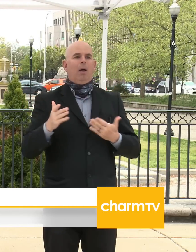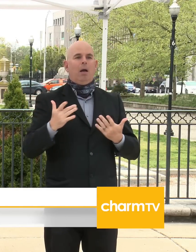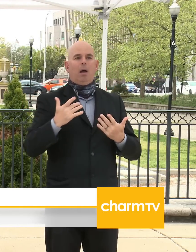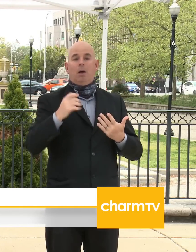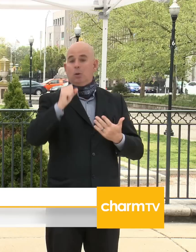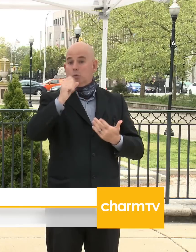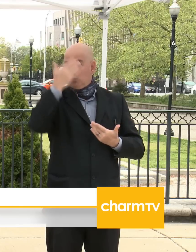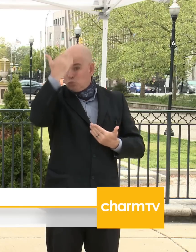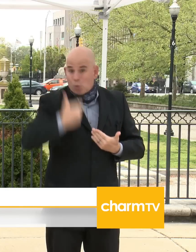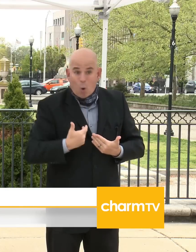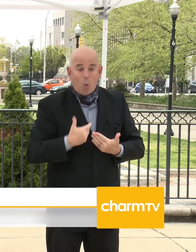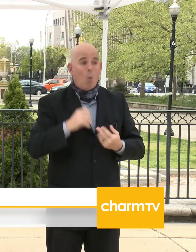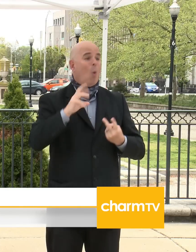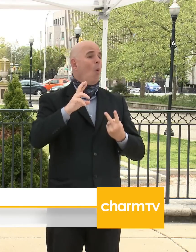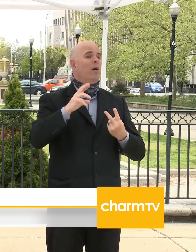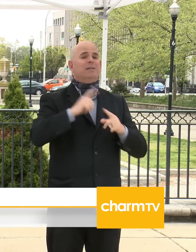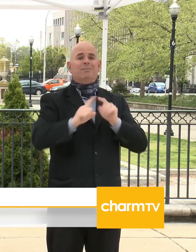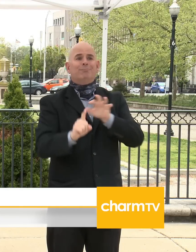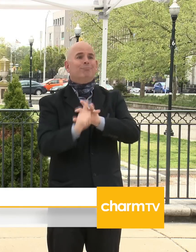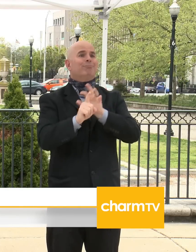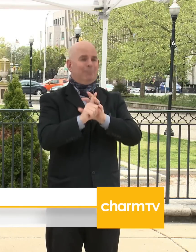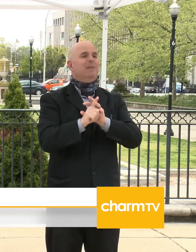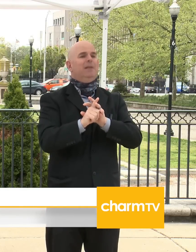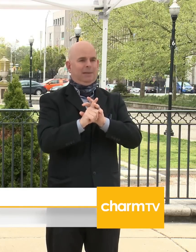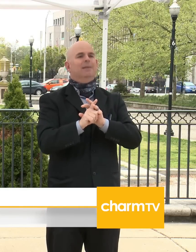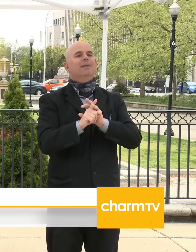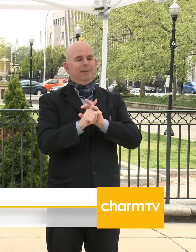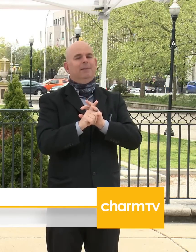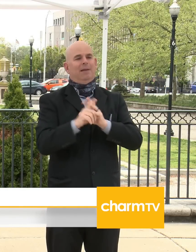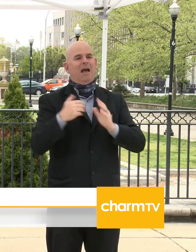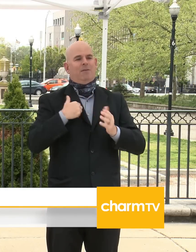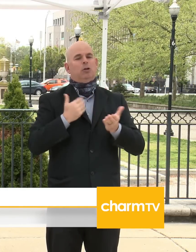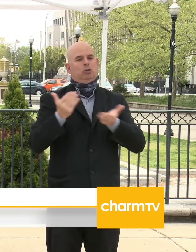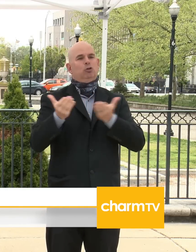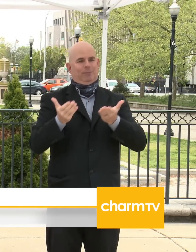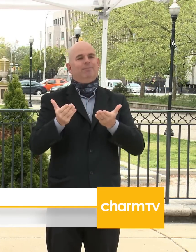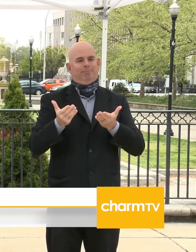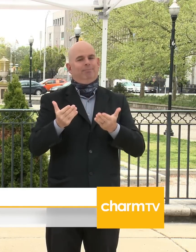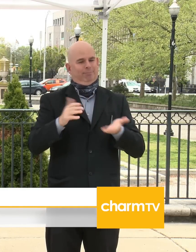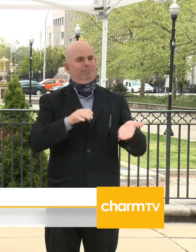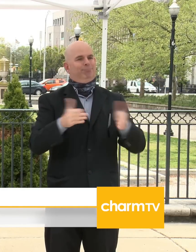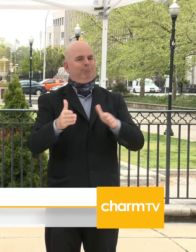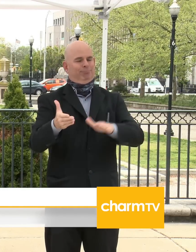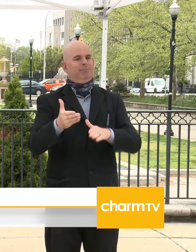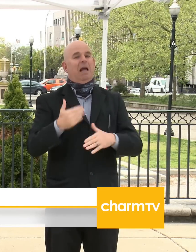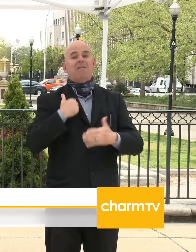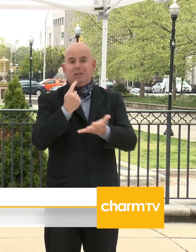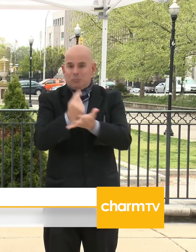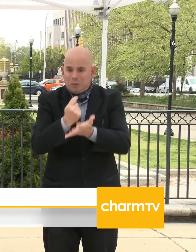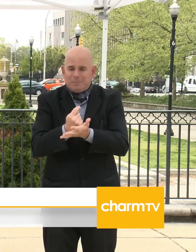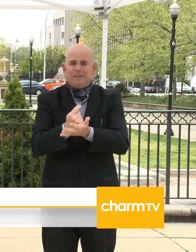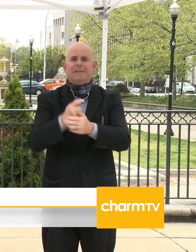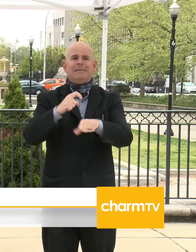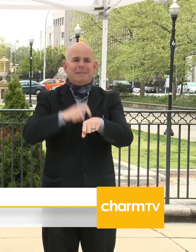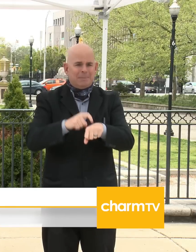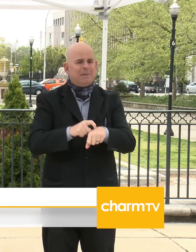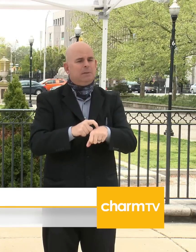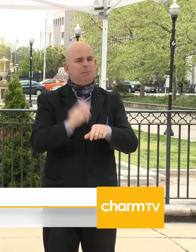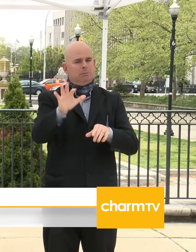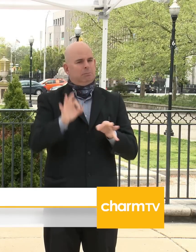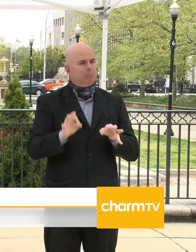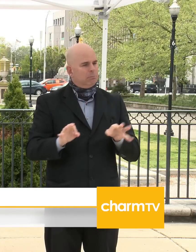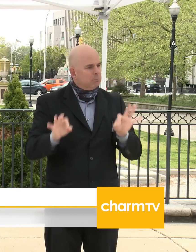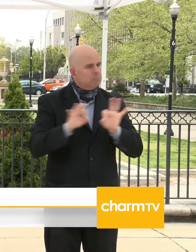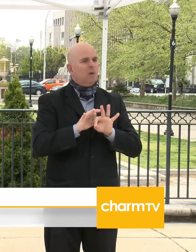own, but instead can result in severe complications and even death if not treated in a timely manner. It is extremely important that